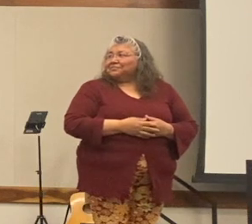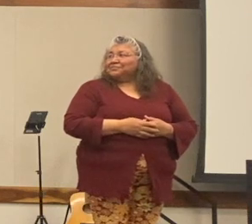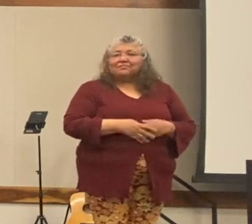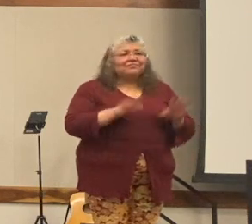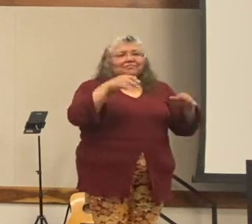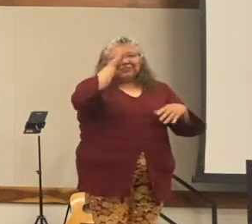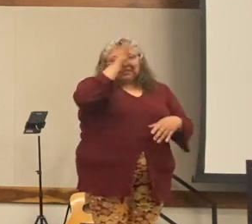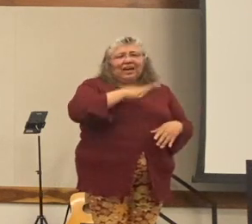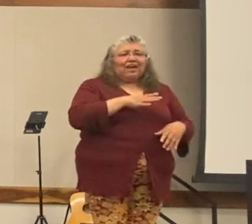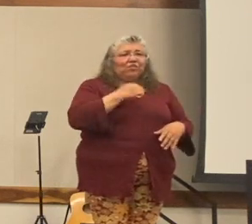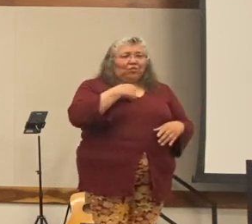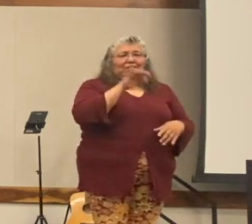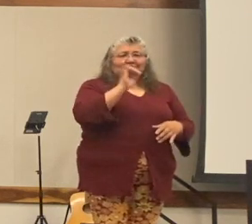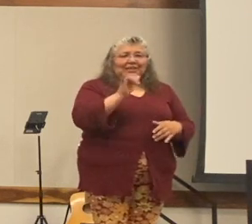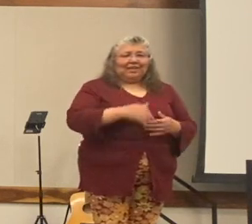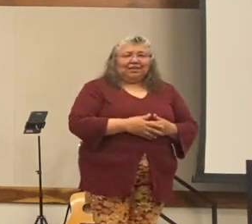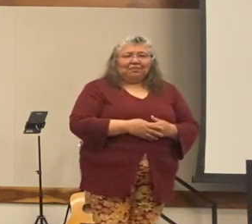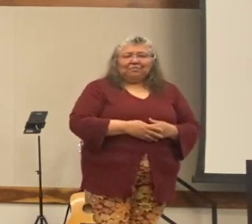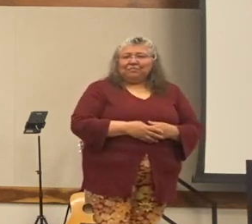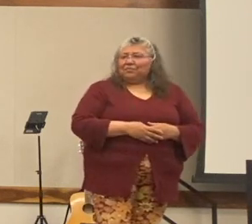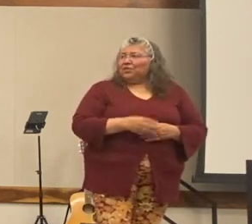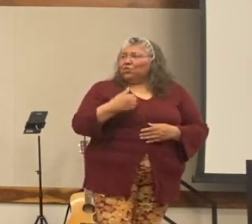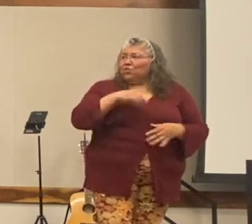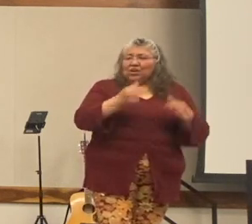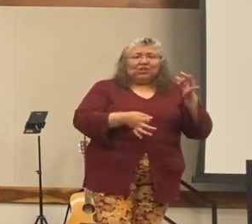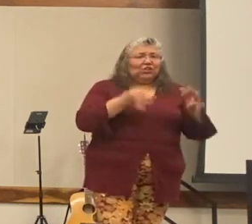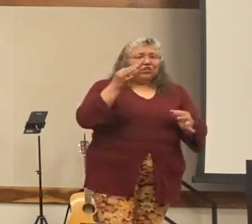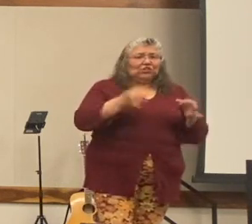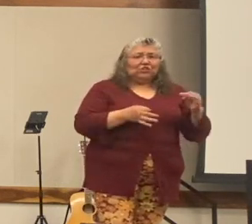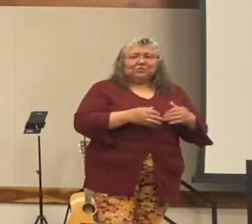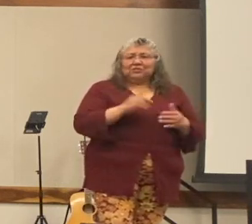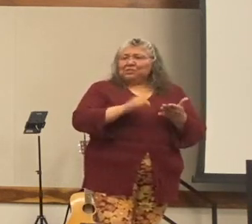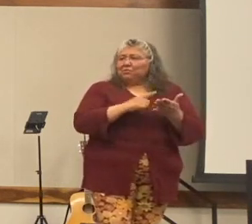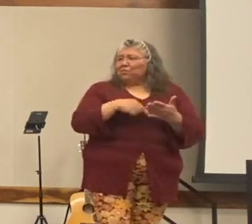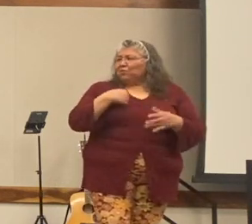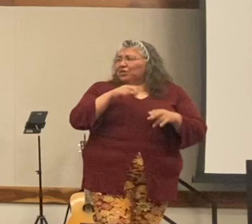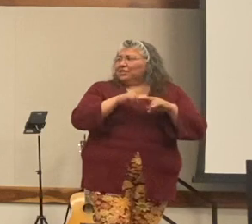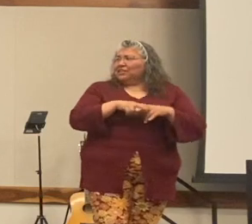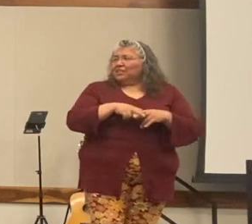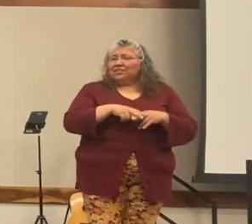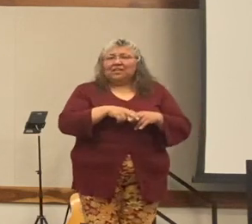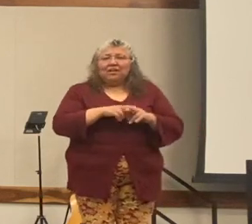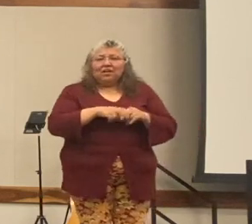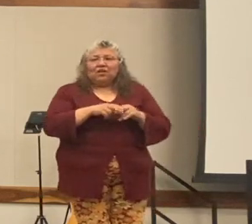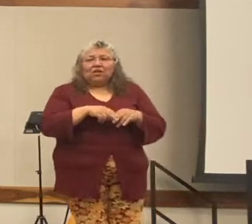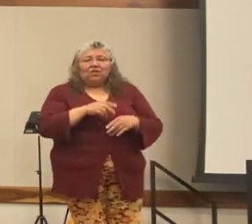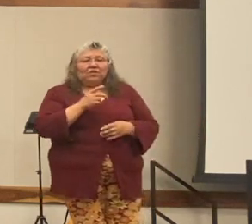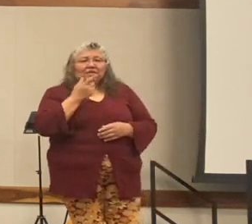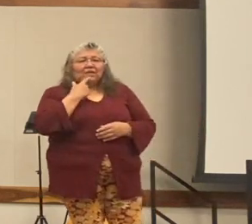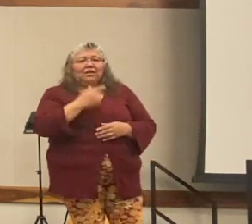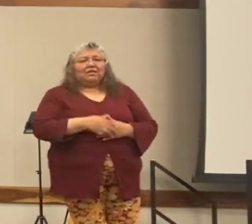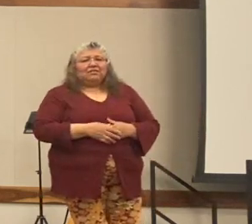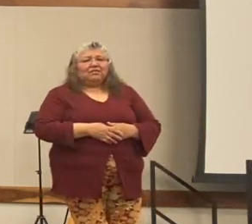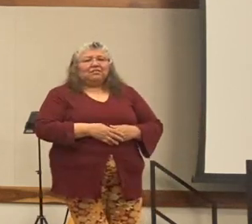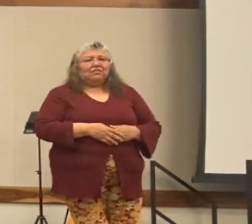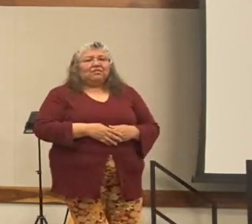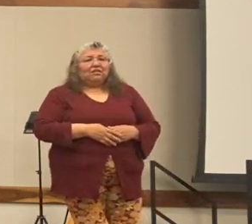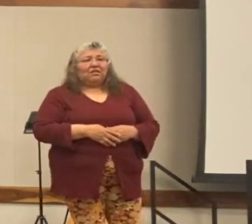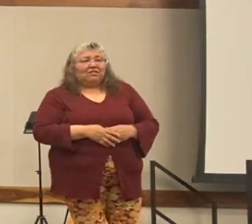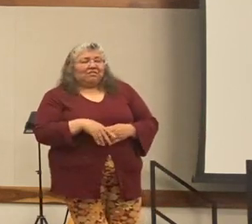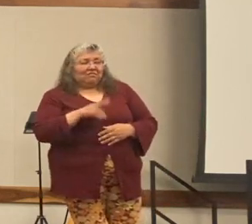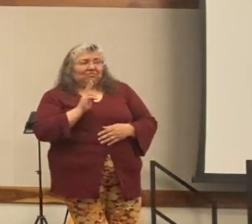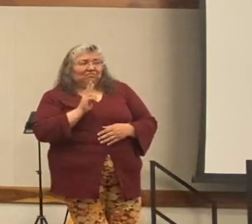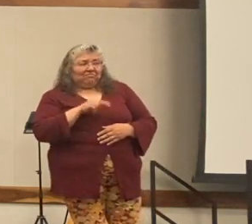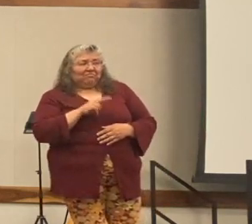Dudes, are we the same, though? Are we judgmental? Sometimes we sit there and we're like, and here's the